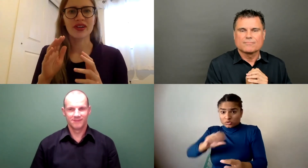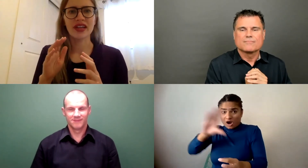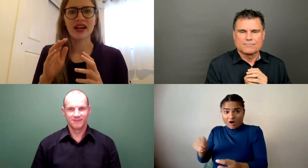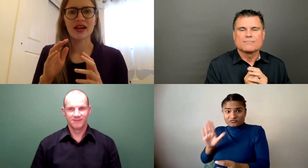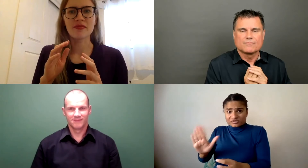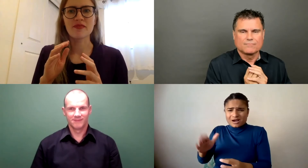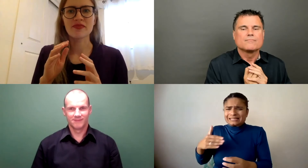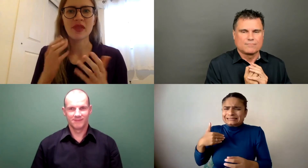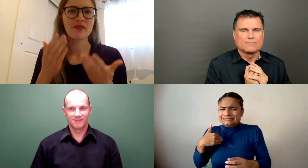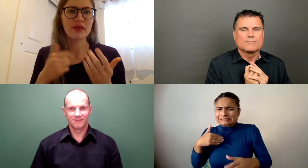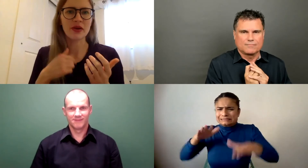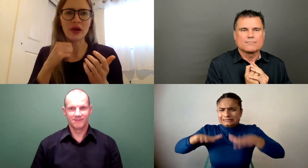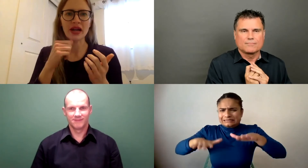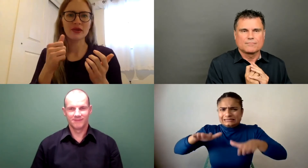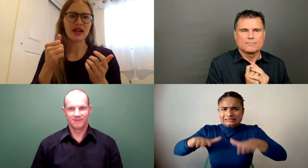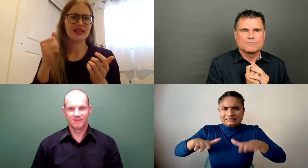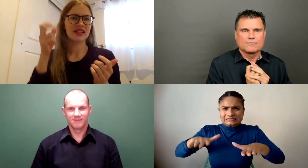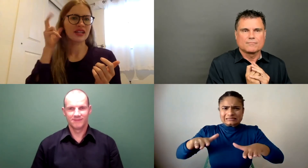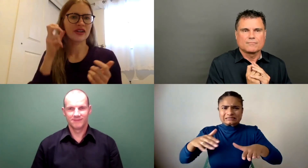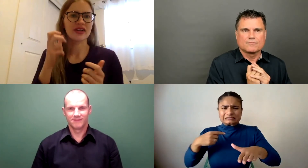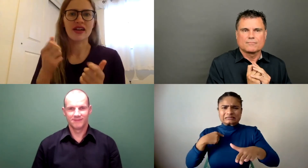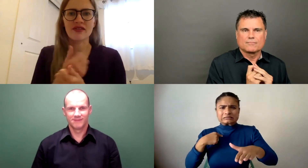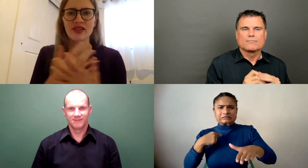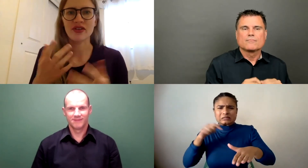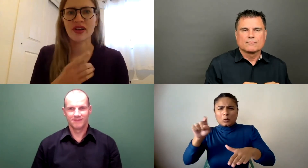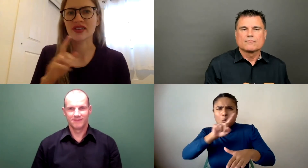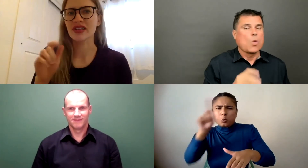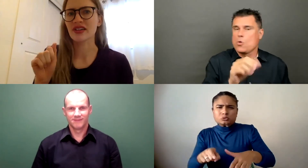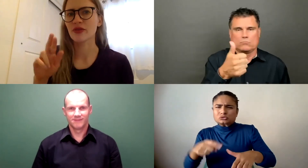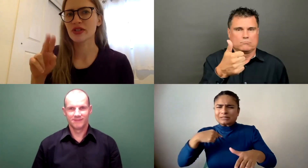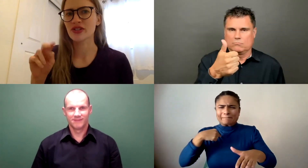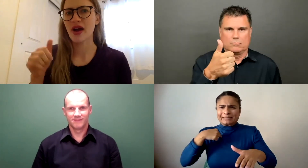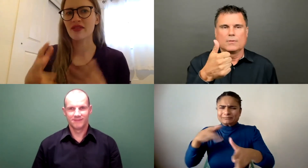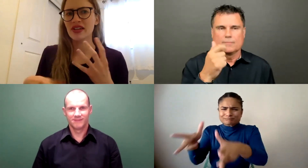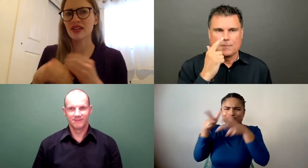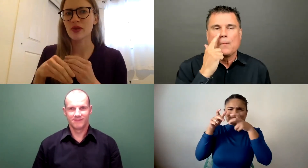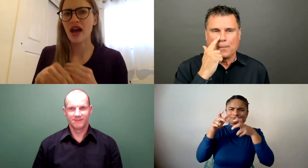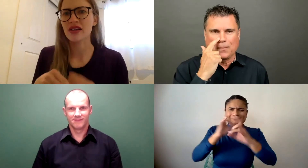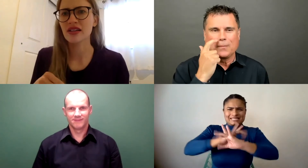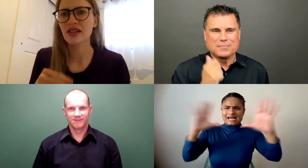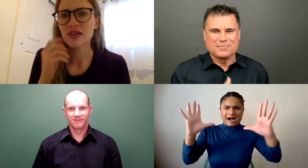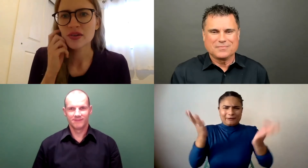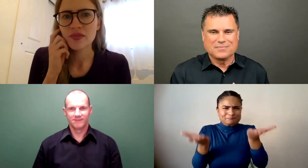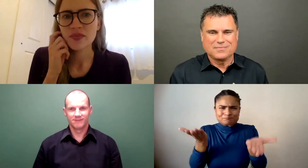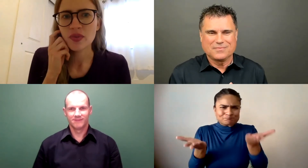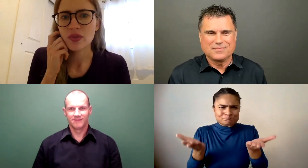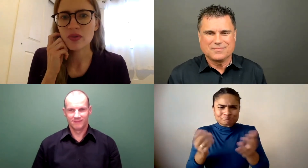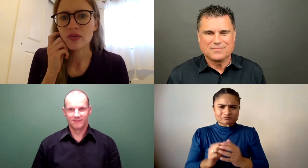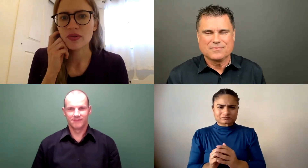know, maybe I didn't hear everything correctly. Arūnas, do you have anything you want to add?